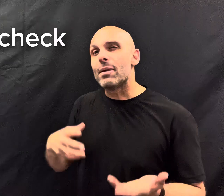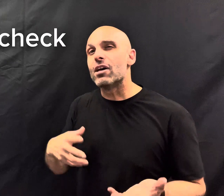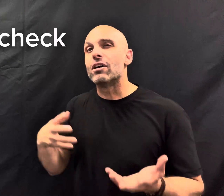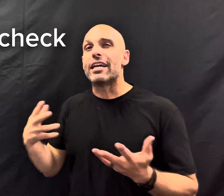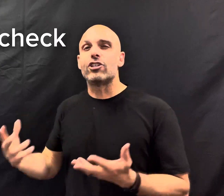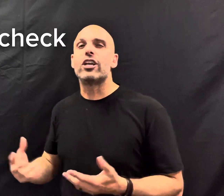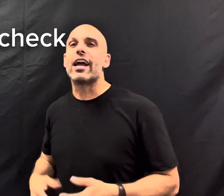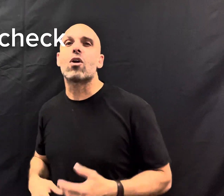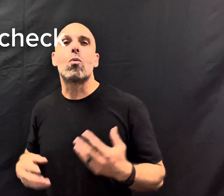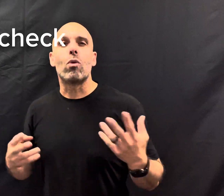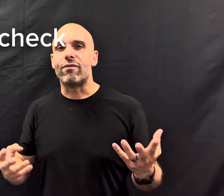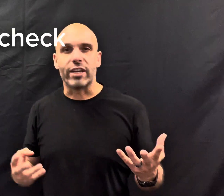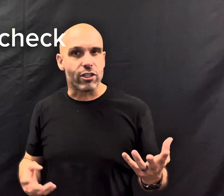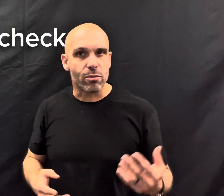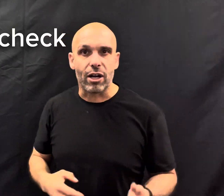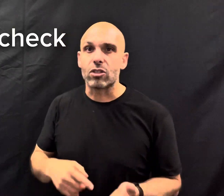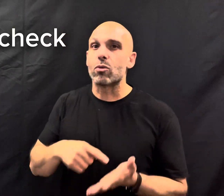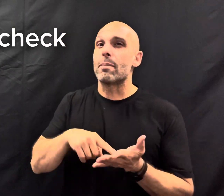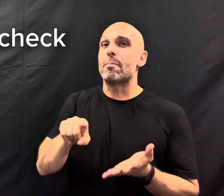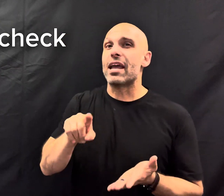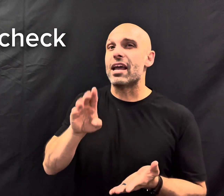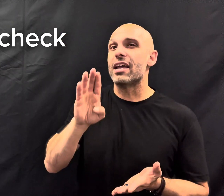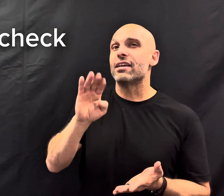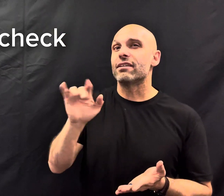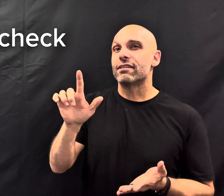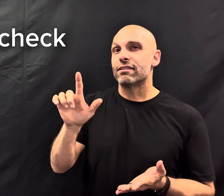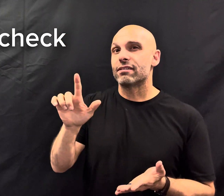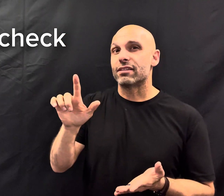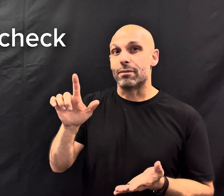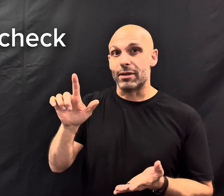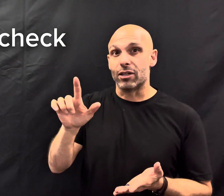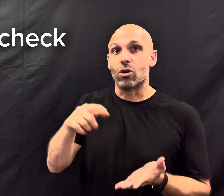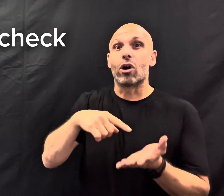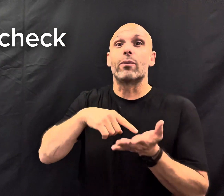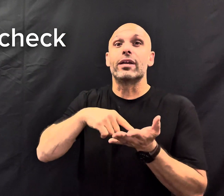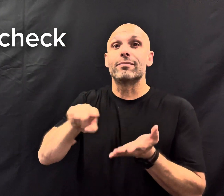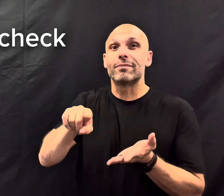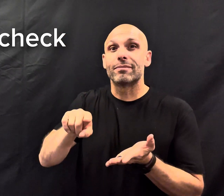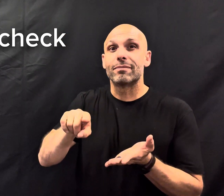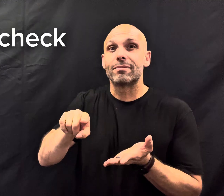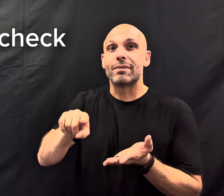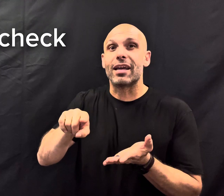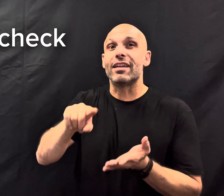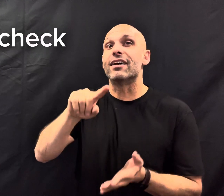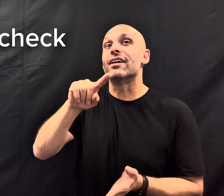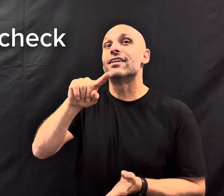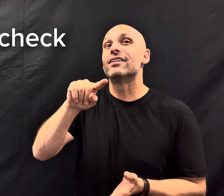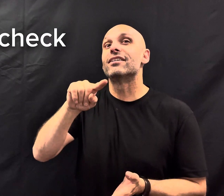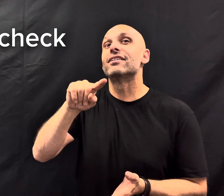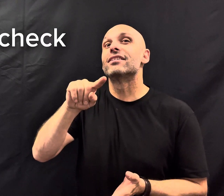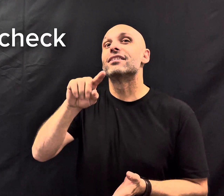Bill and check, we finger spell. So we pay the bill or we pay the